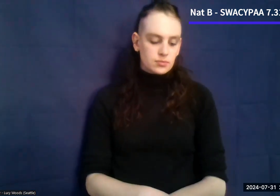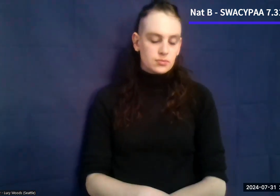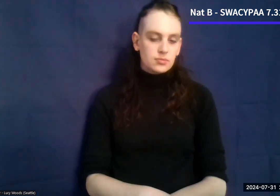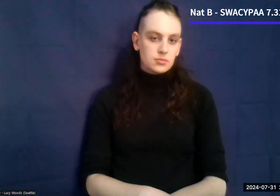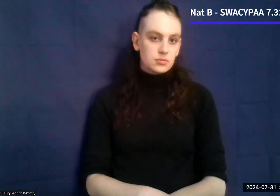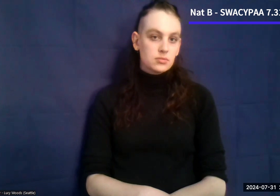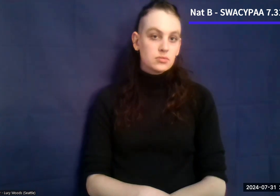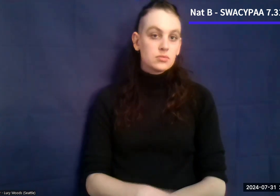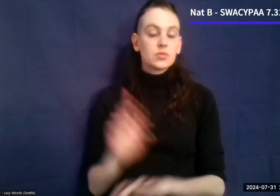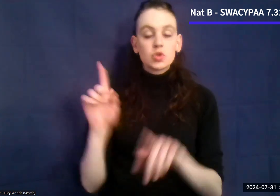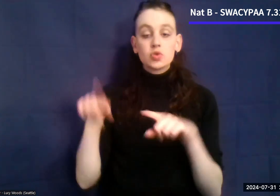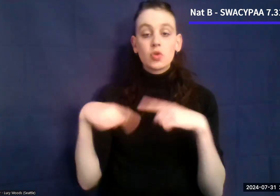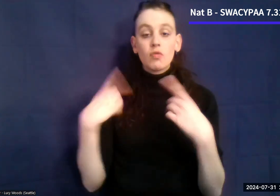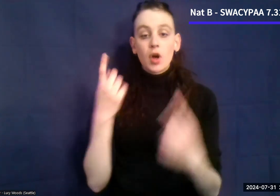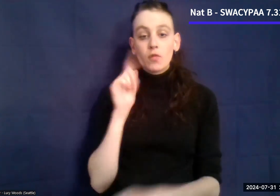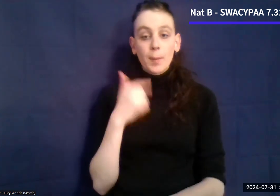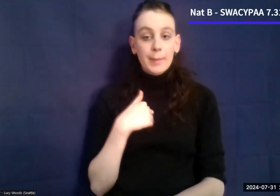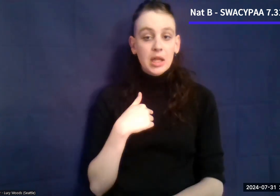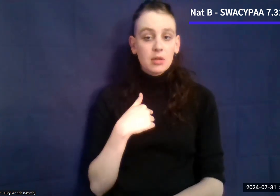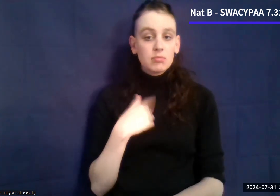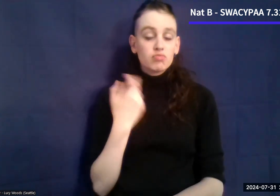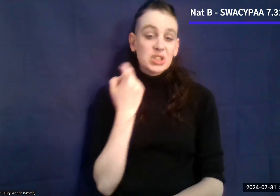So far for me recently,